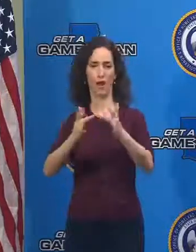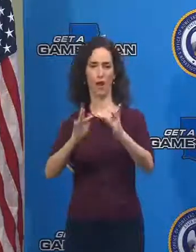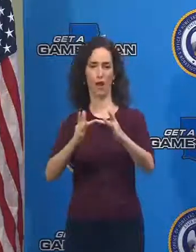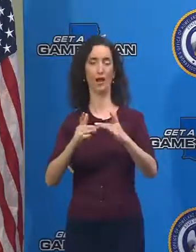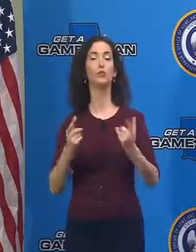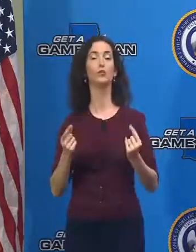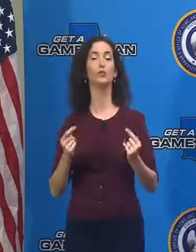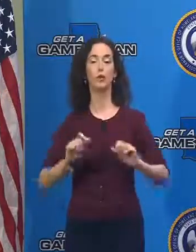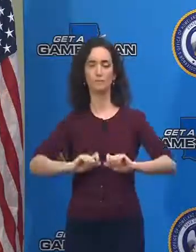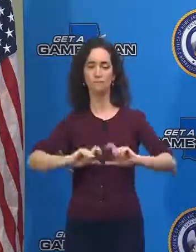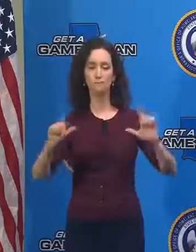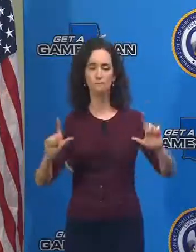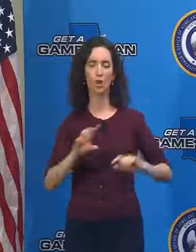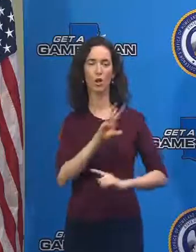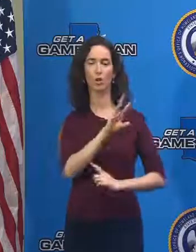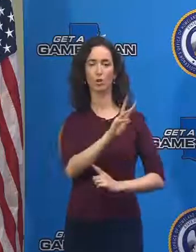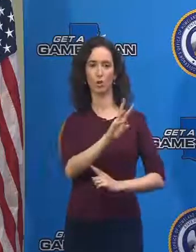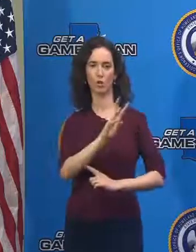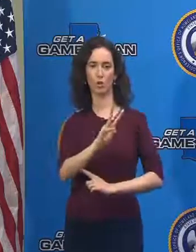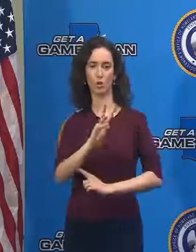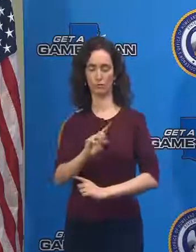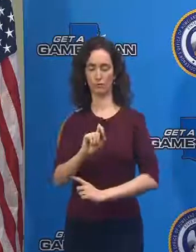visiting